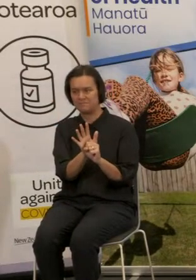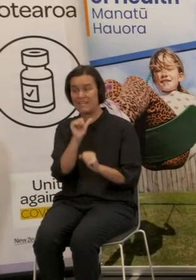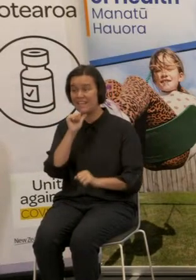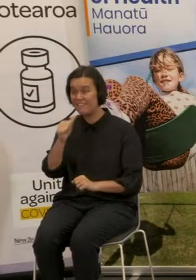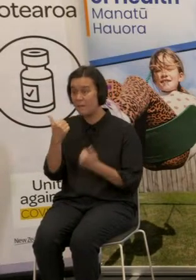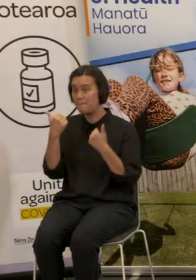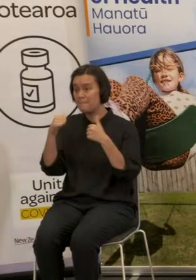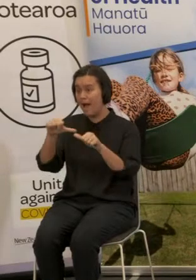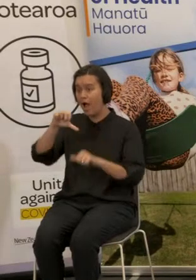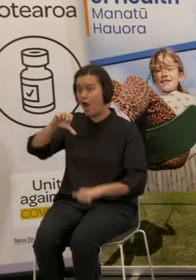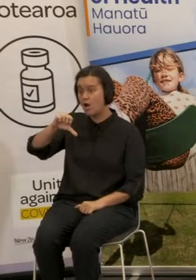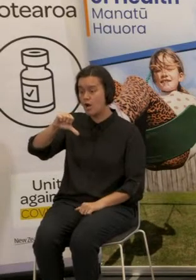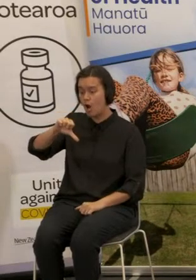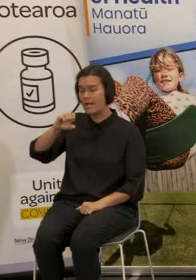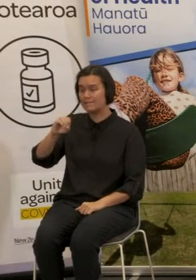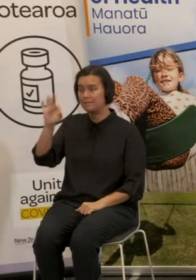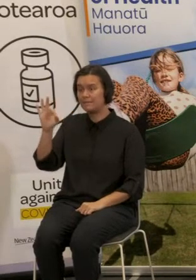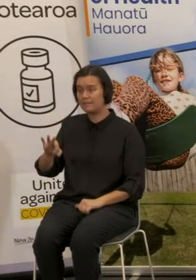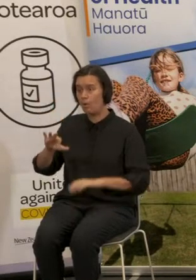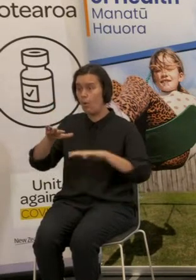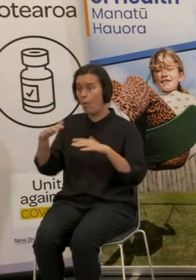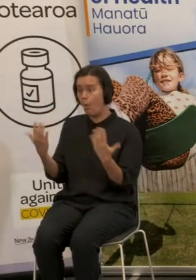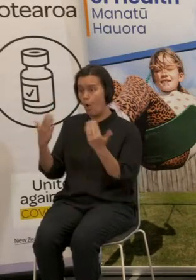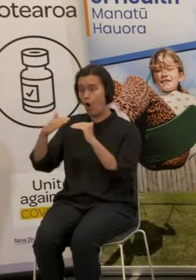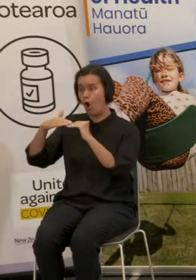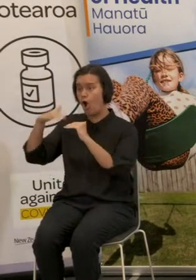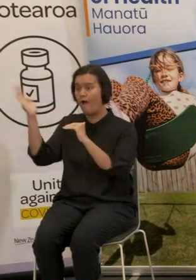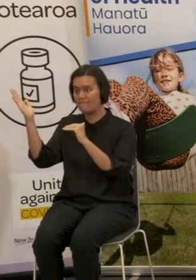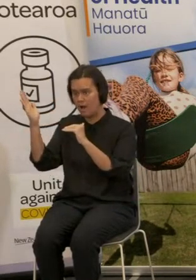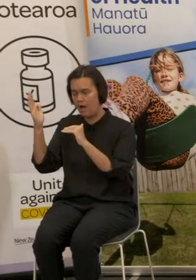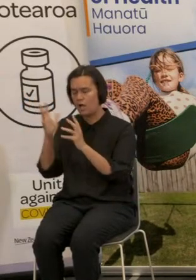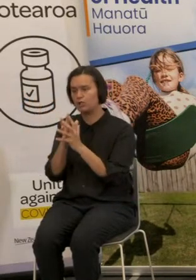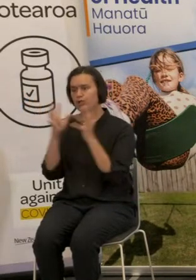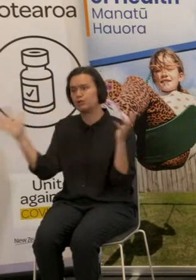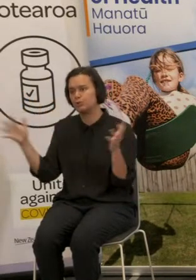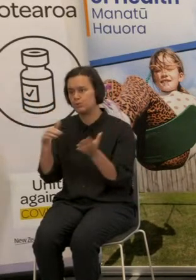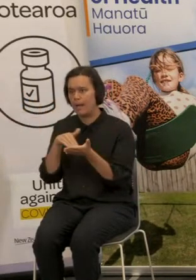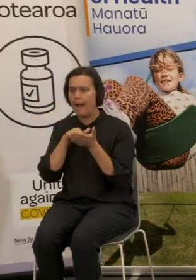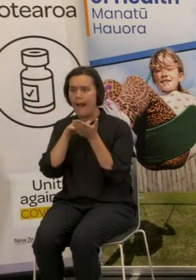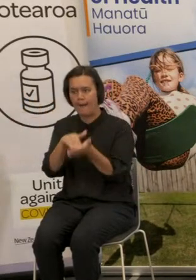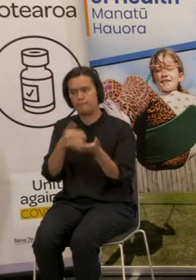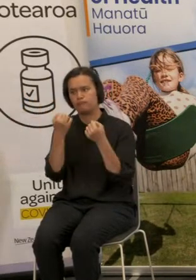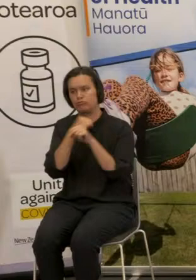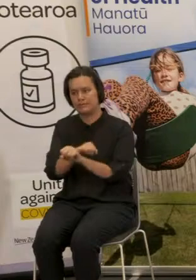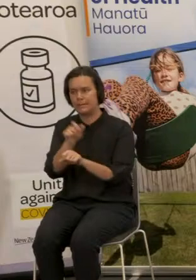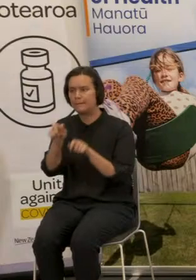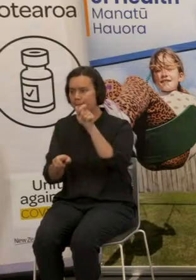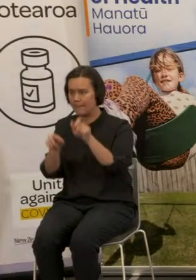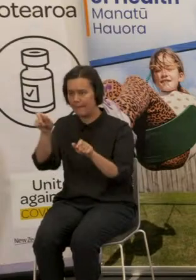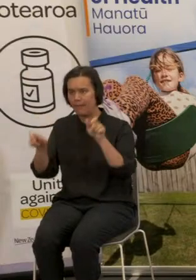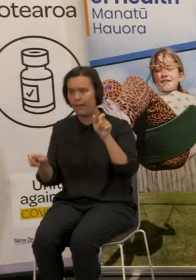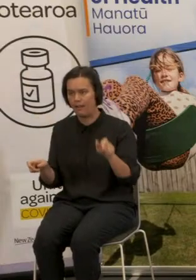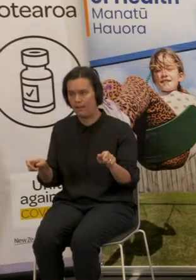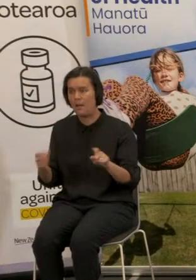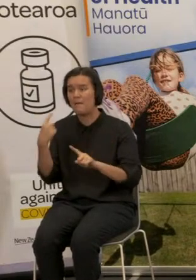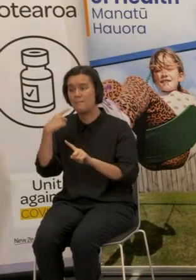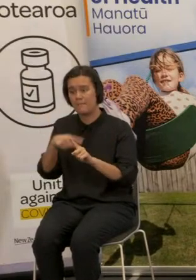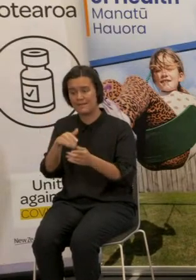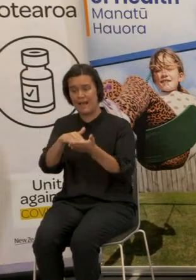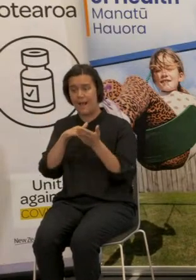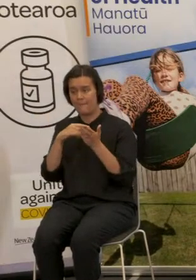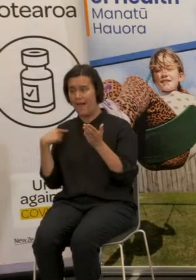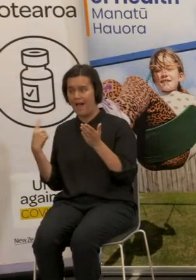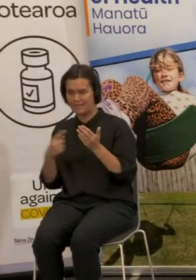our population, and therefore is imperative in terms of our ability to really manage our response to